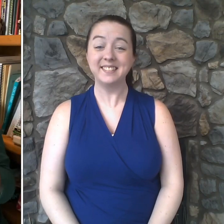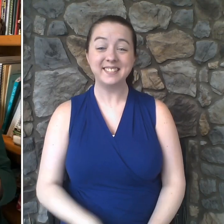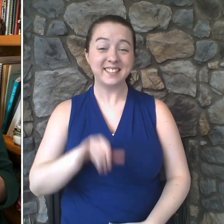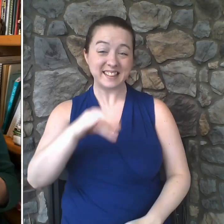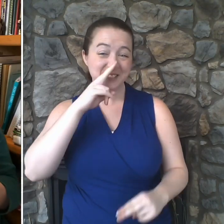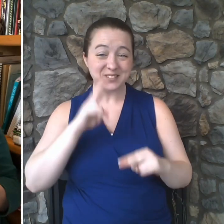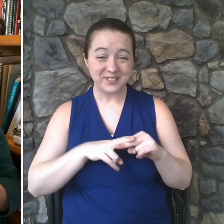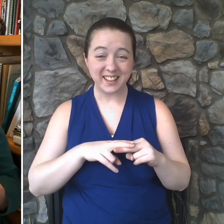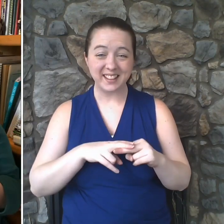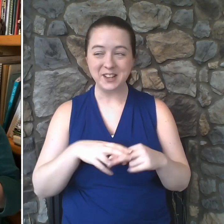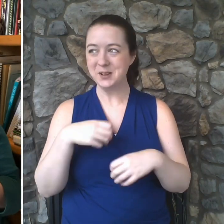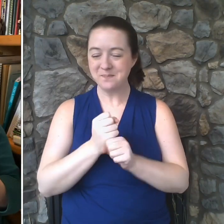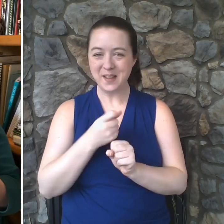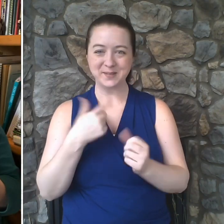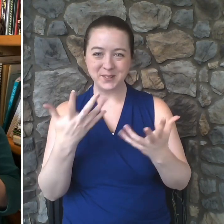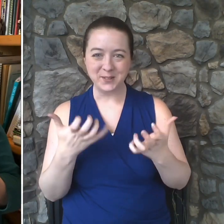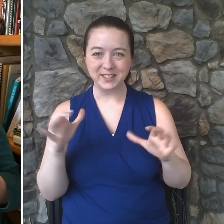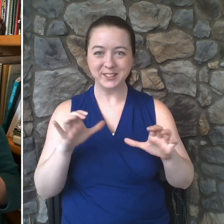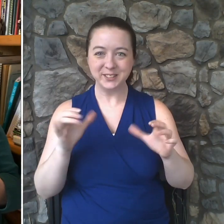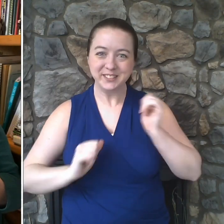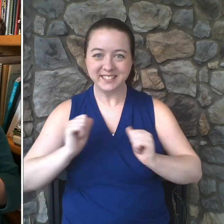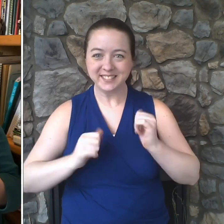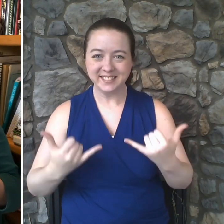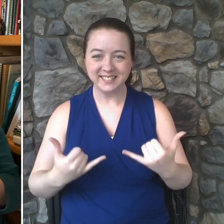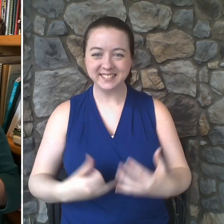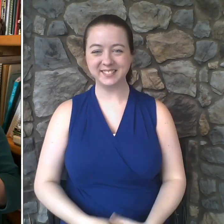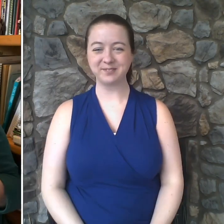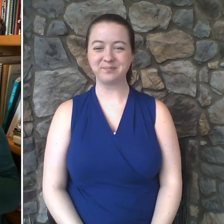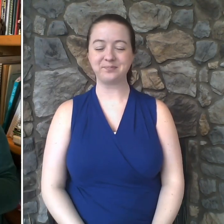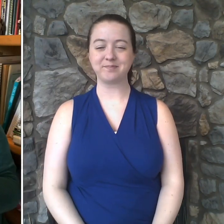Well, that was fun. It makes me want to do a show now.